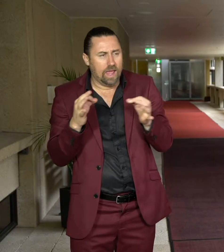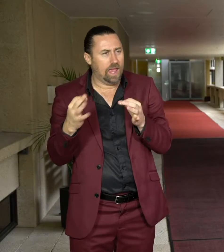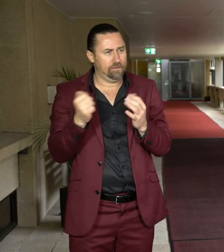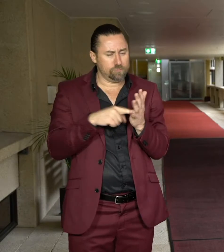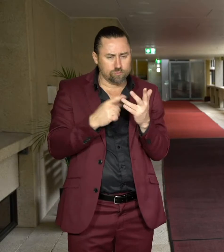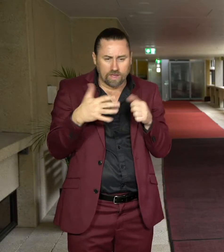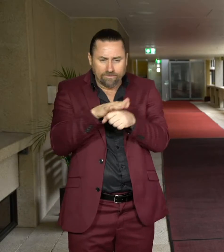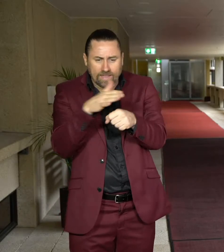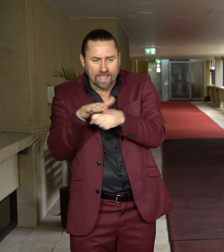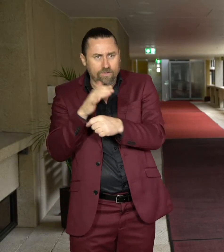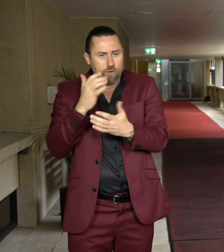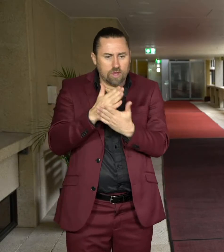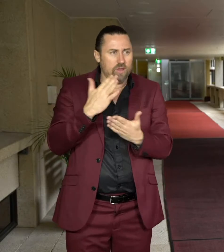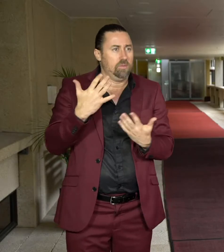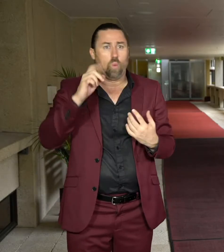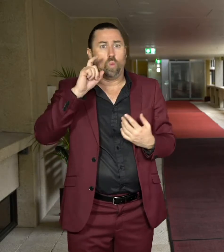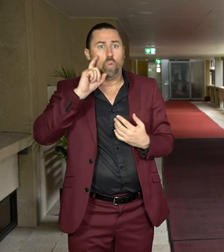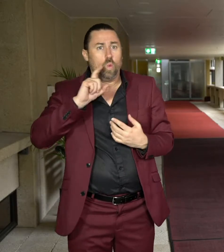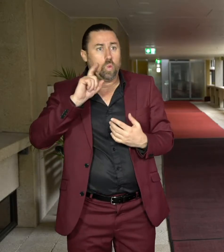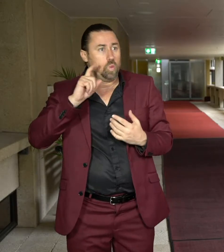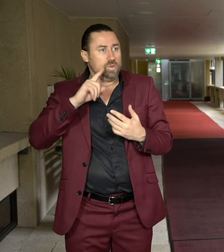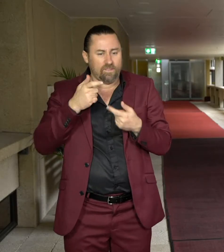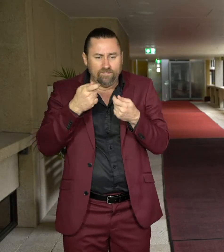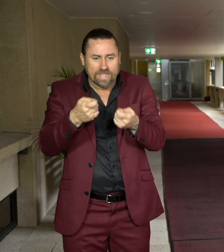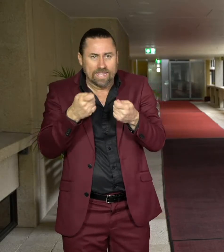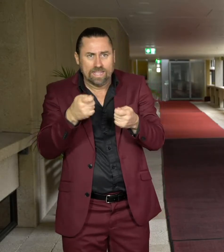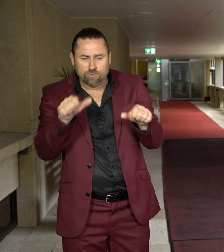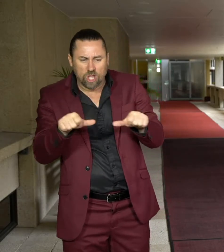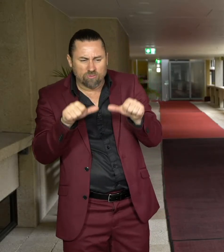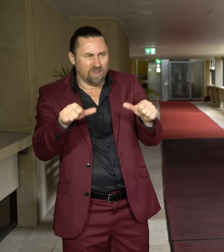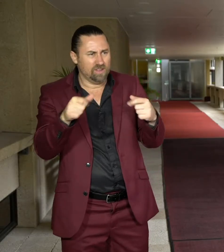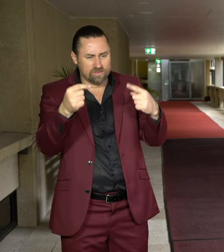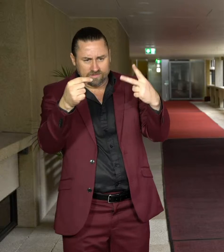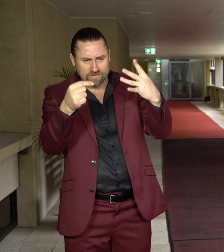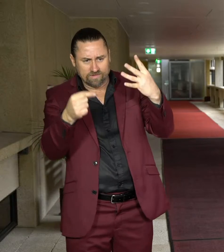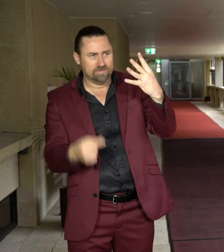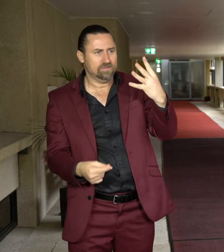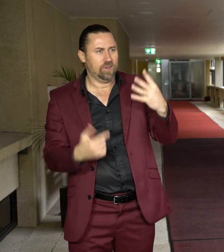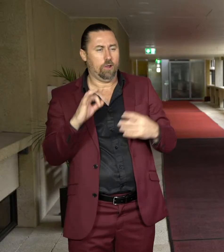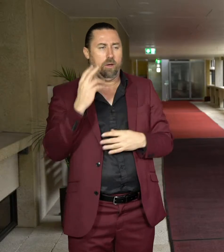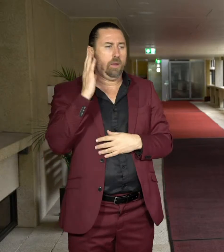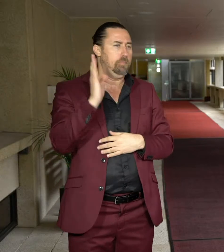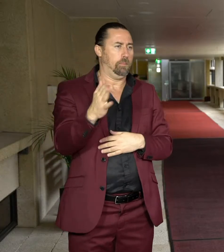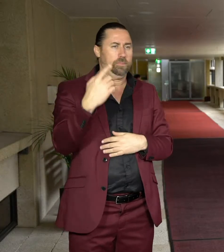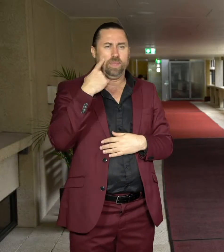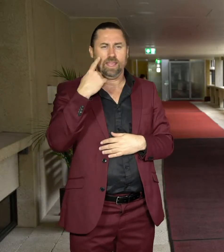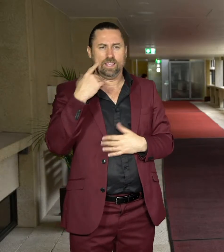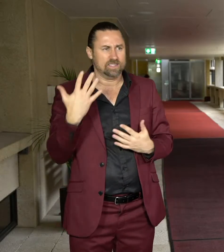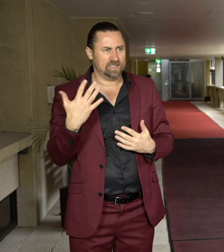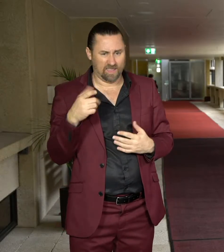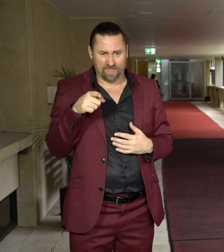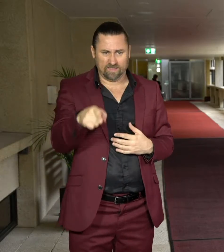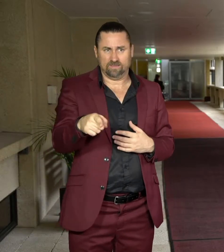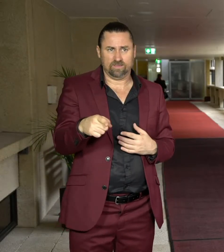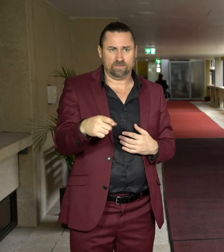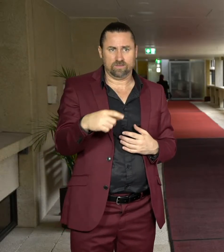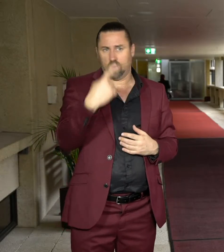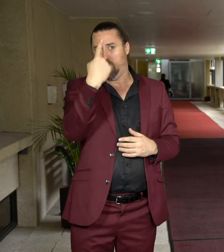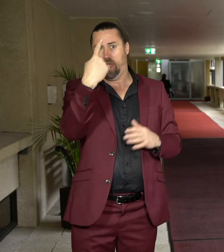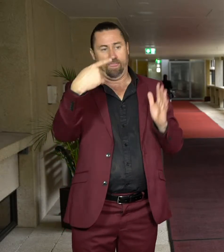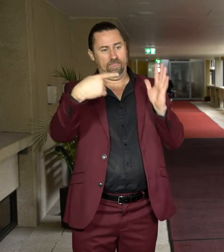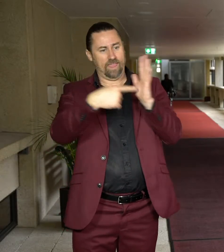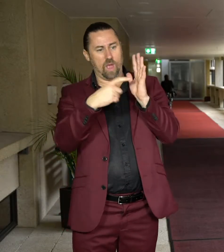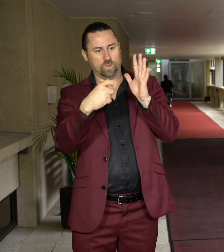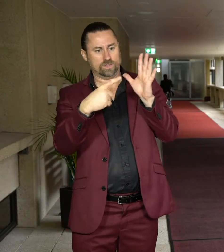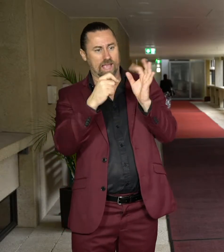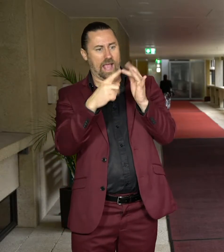issues. There's water management issues. There's lots to consider. This is a big development. This is 1,000 cabins is